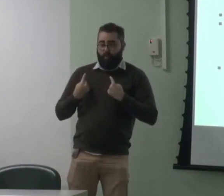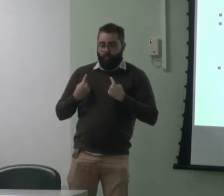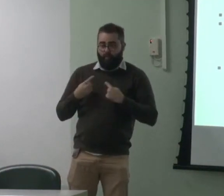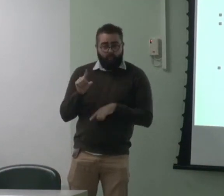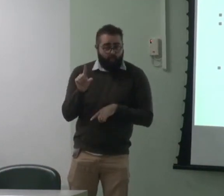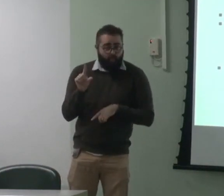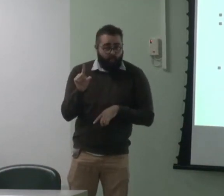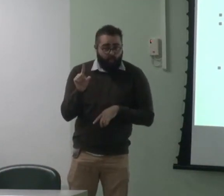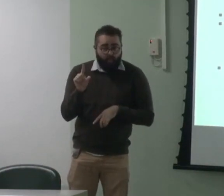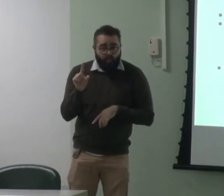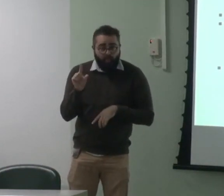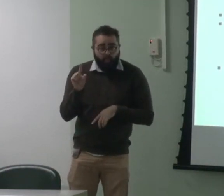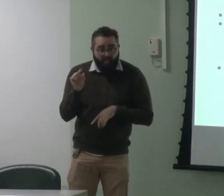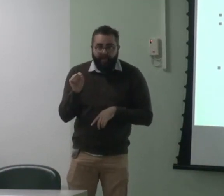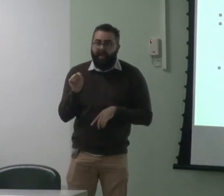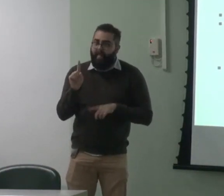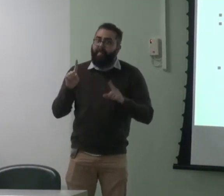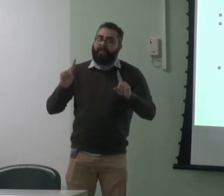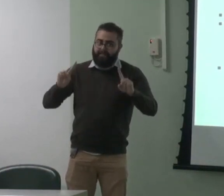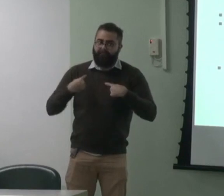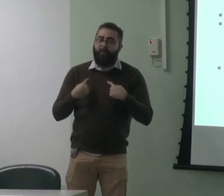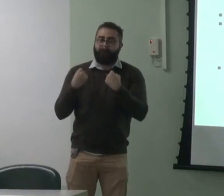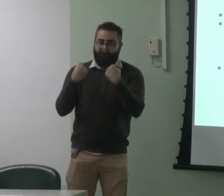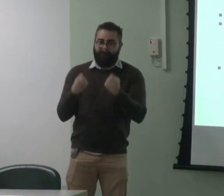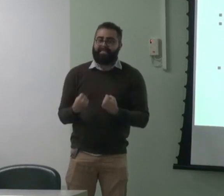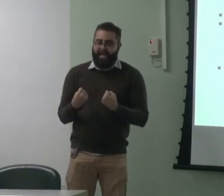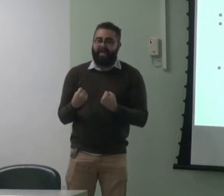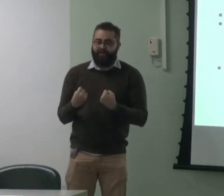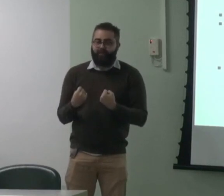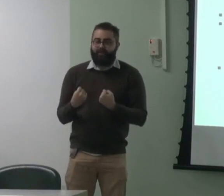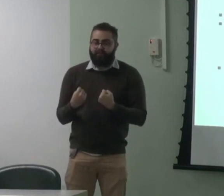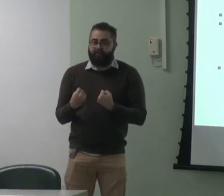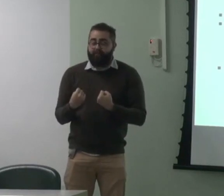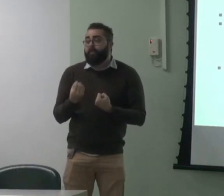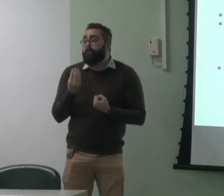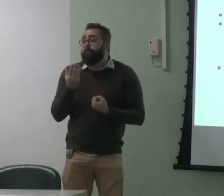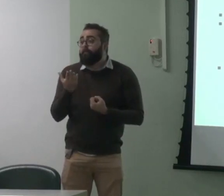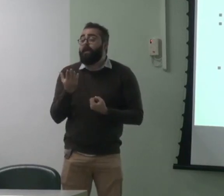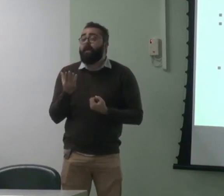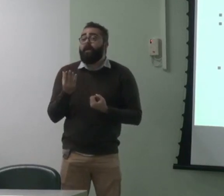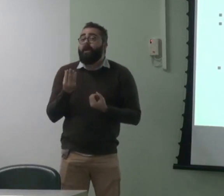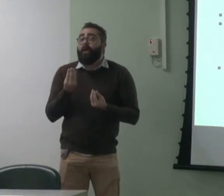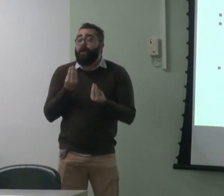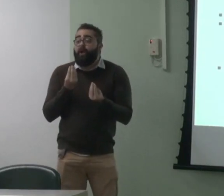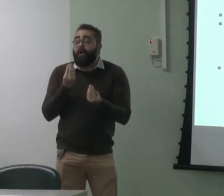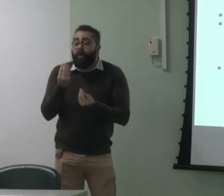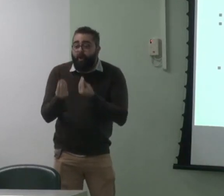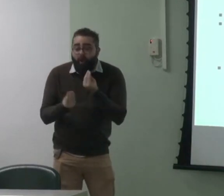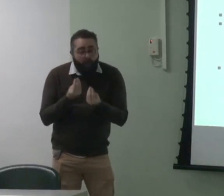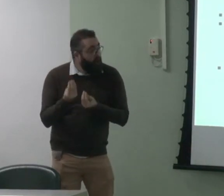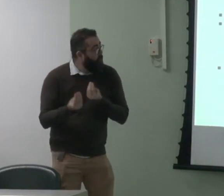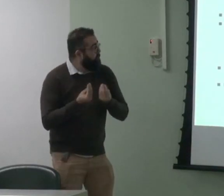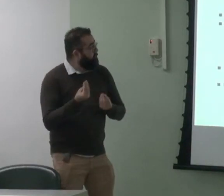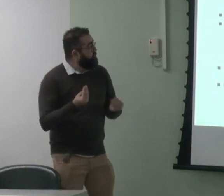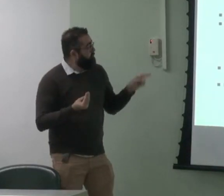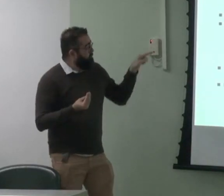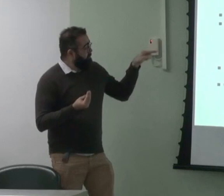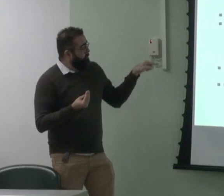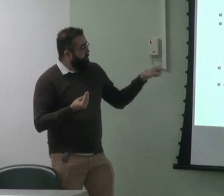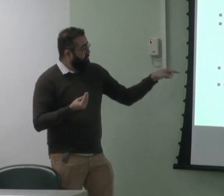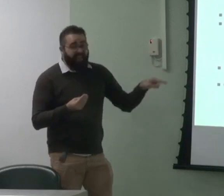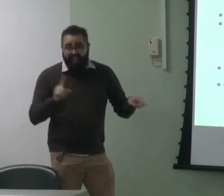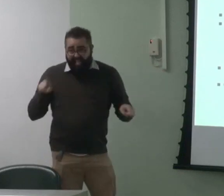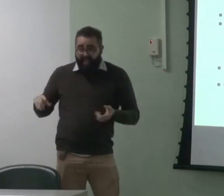becoming bigger and bigger in the last 2 decades is that we can move from samples that cover tens of languages to